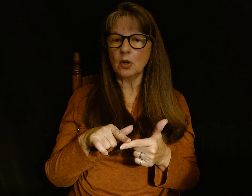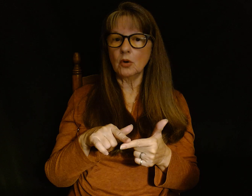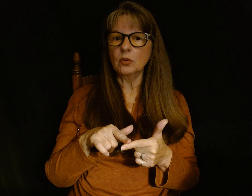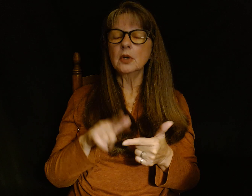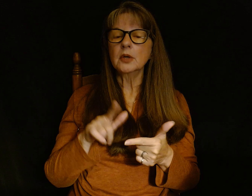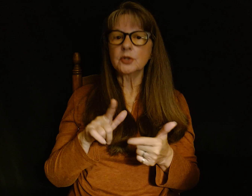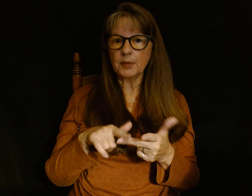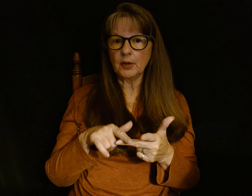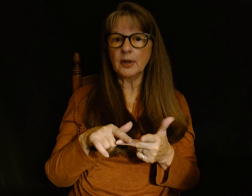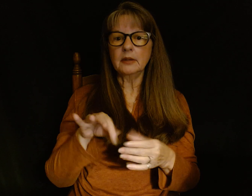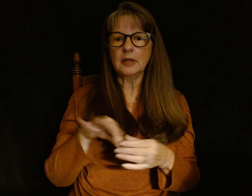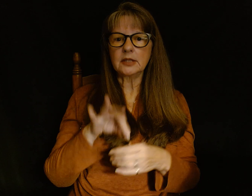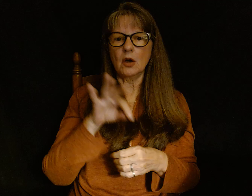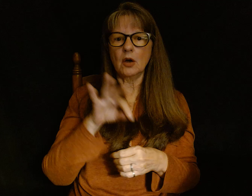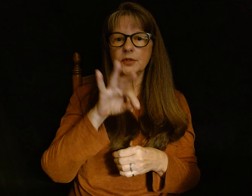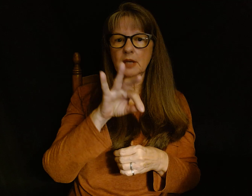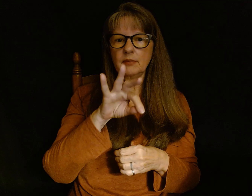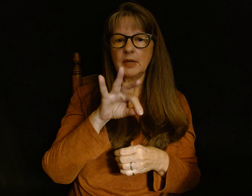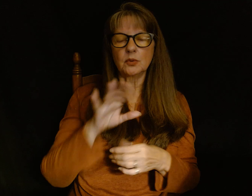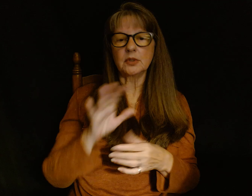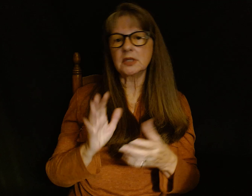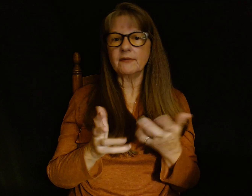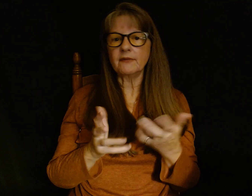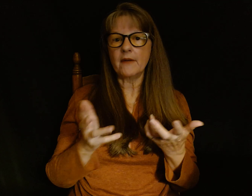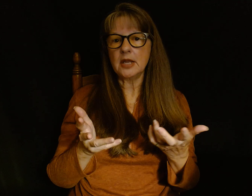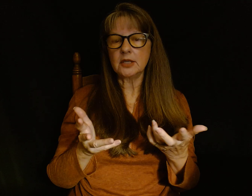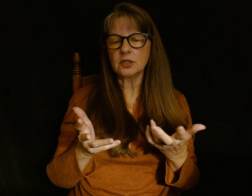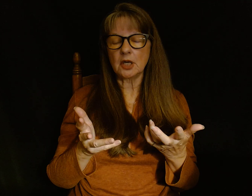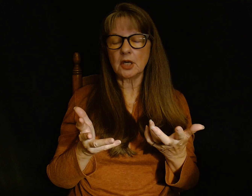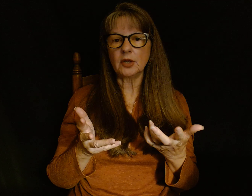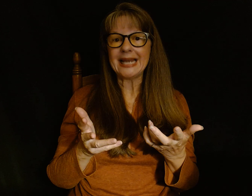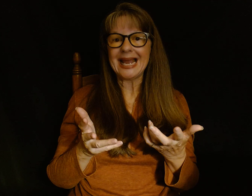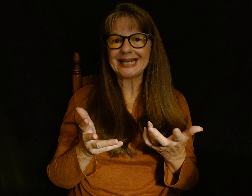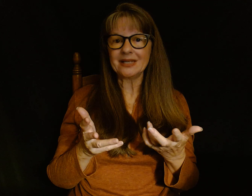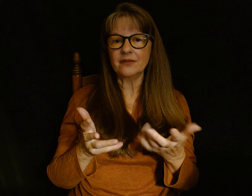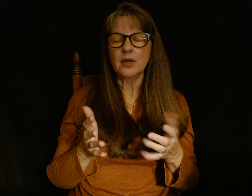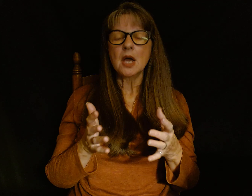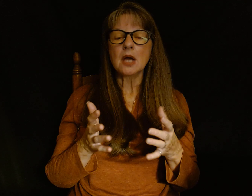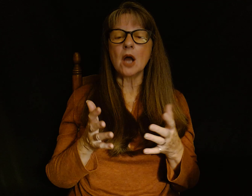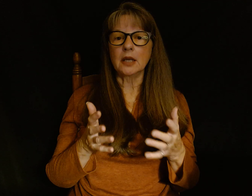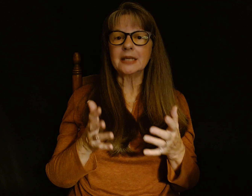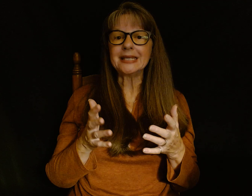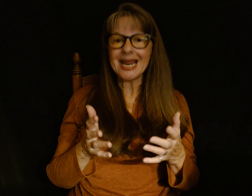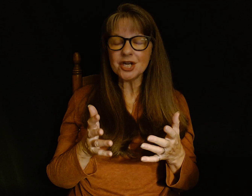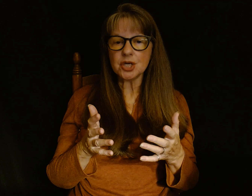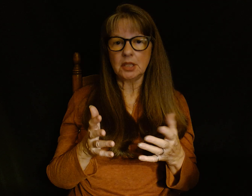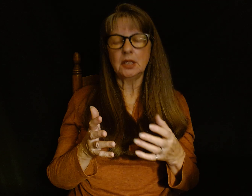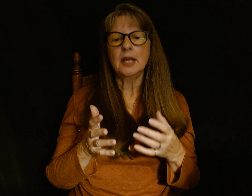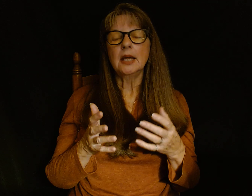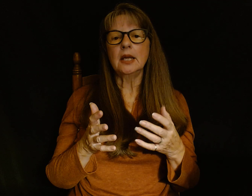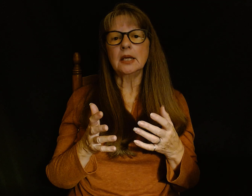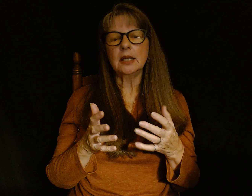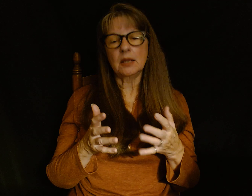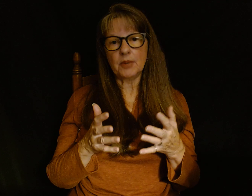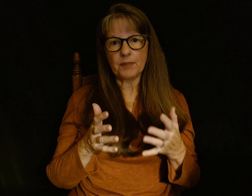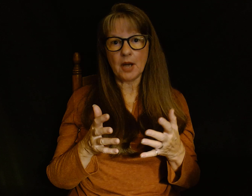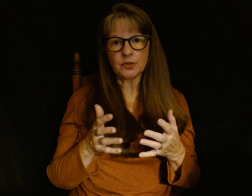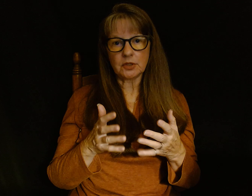soul, spirit, it's all the same thing. So it doesn't have to have a necessarily negative connotation. It can be positive. It's